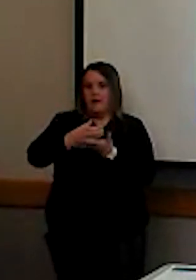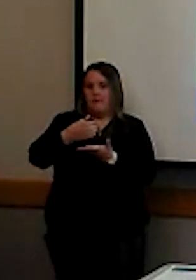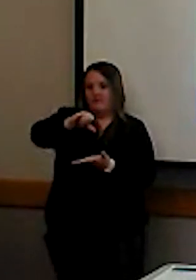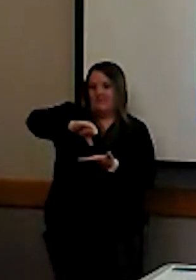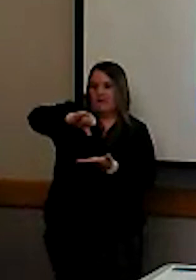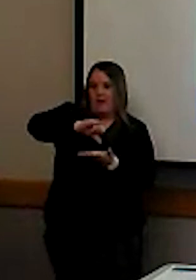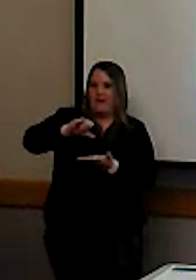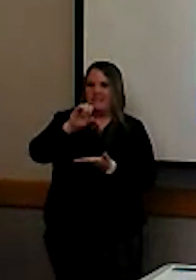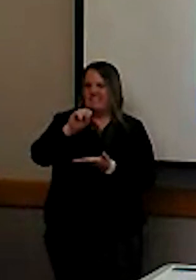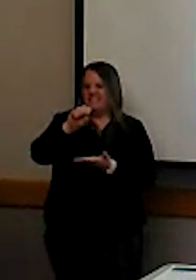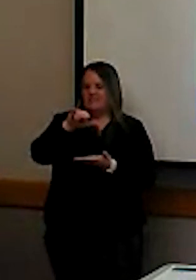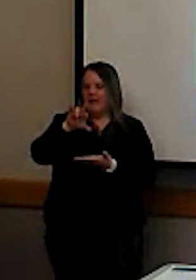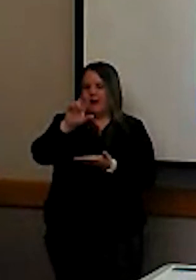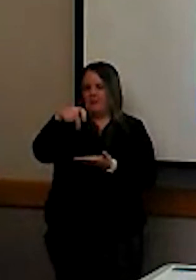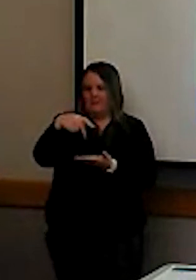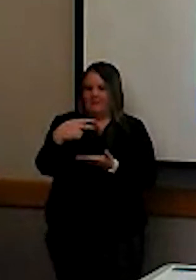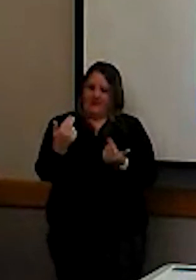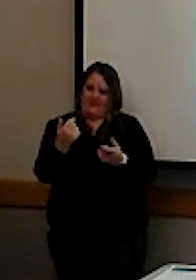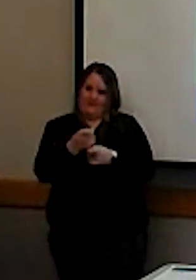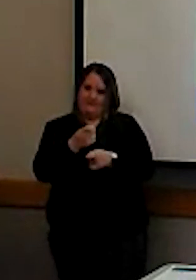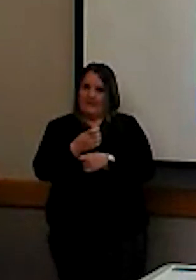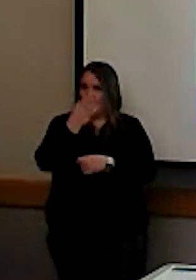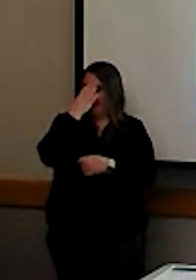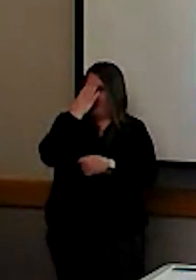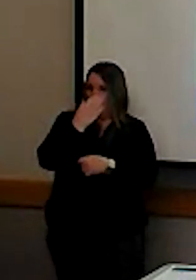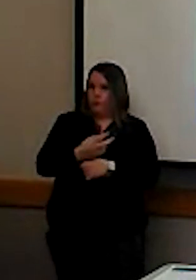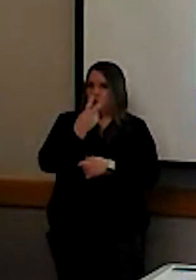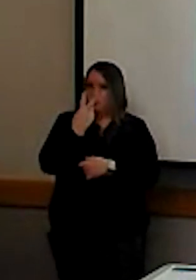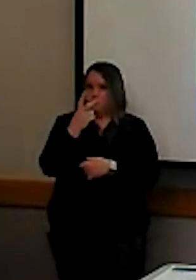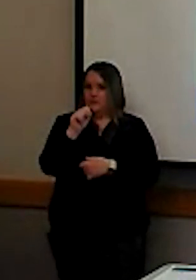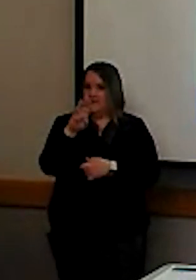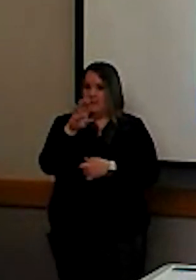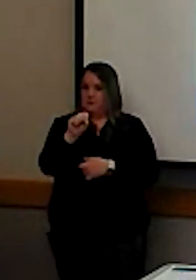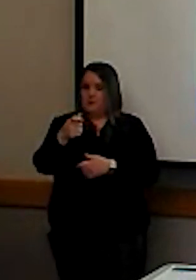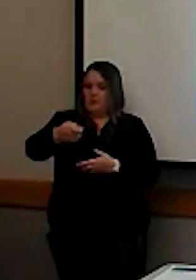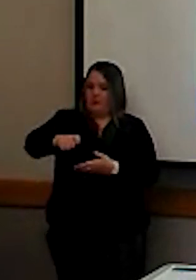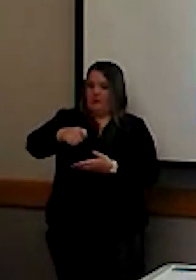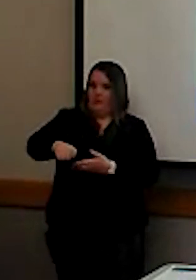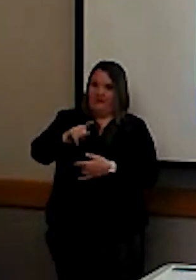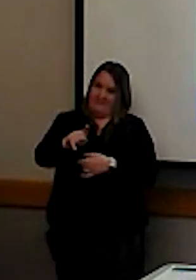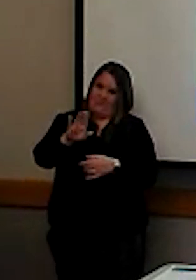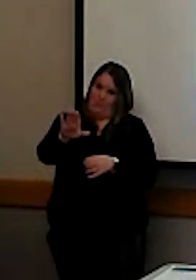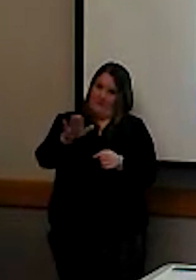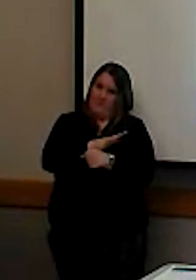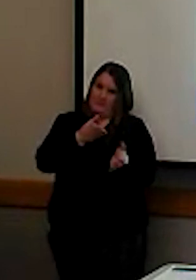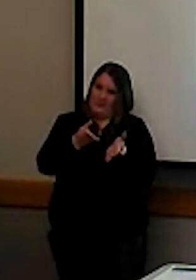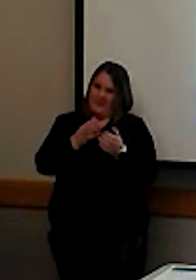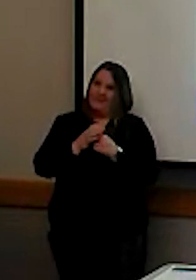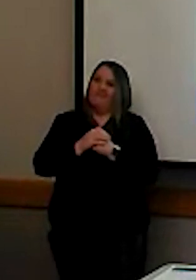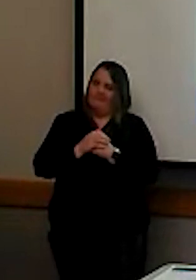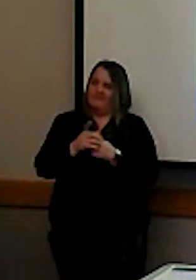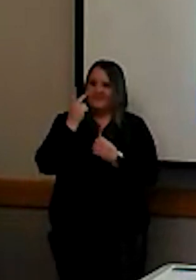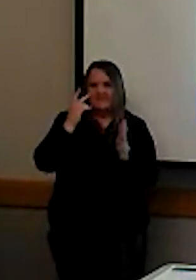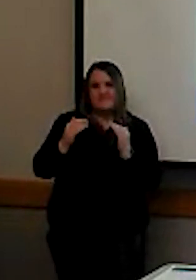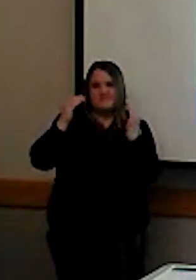kidding. Because they know 2 tablespoons is a serving. So, so this is enhanced, and you see how